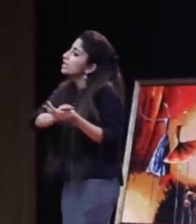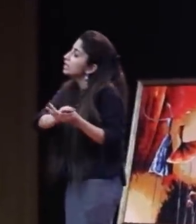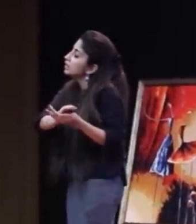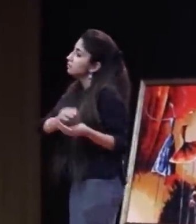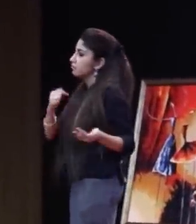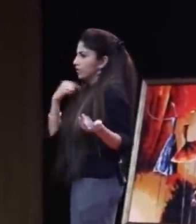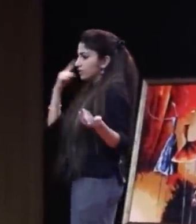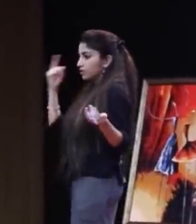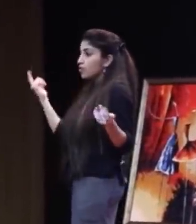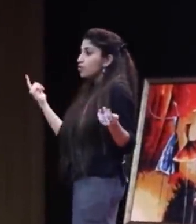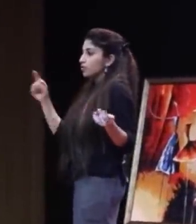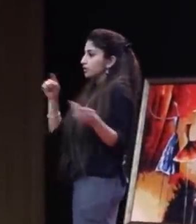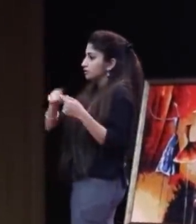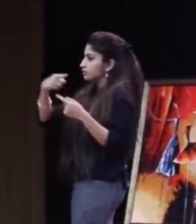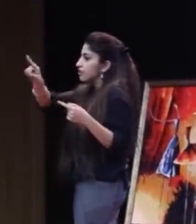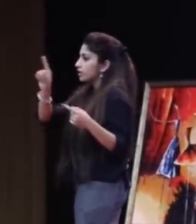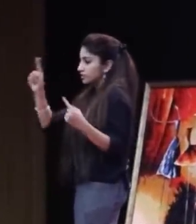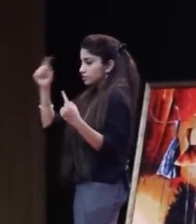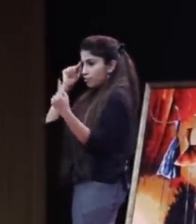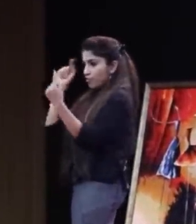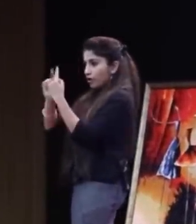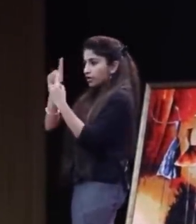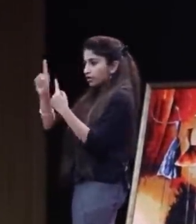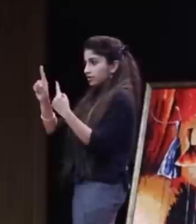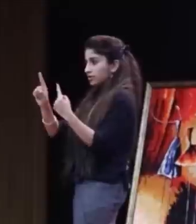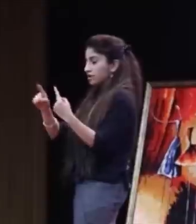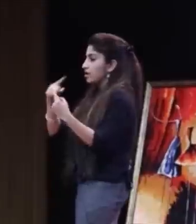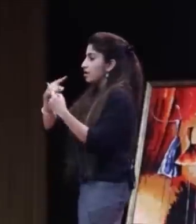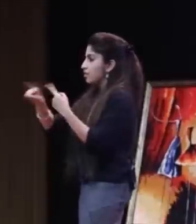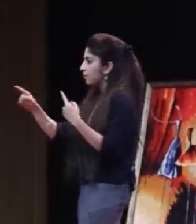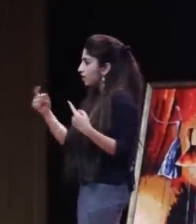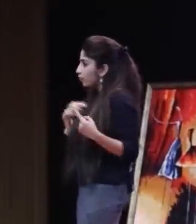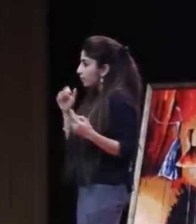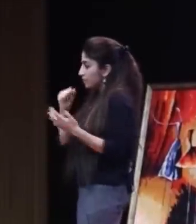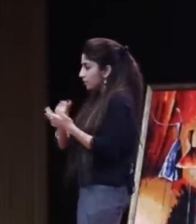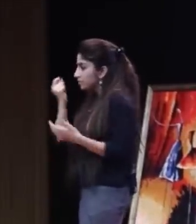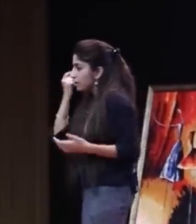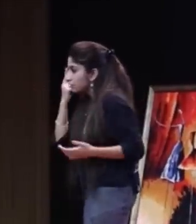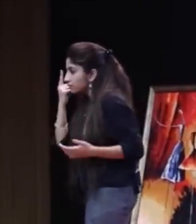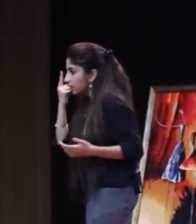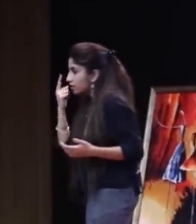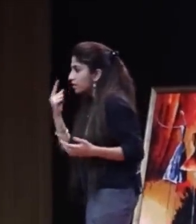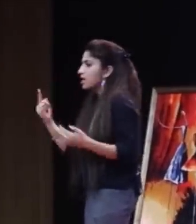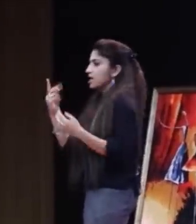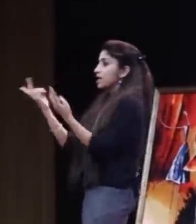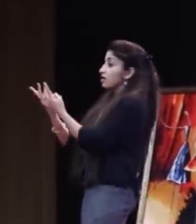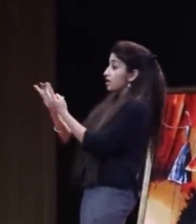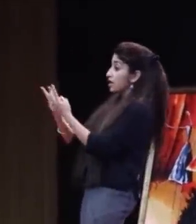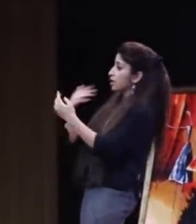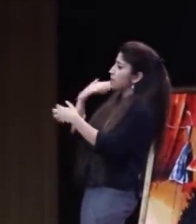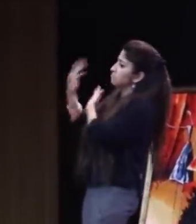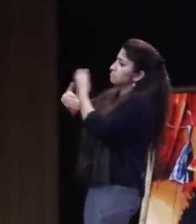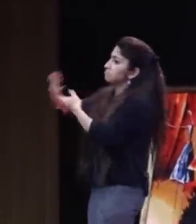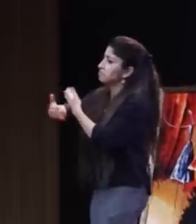of the reasons why deaf and signs are still not part of our society. Just